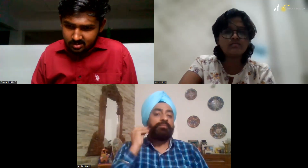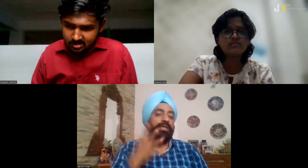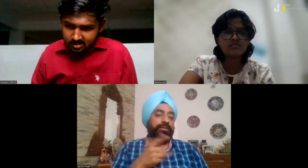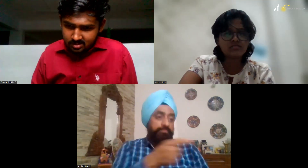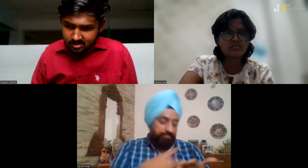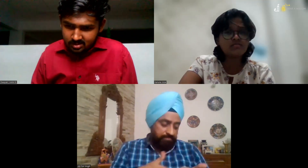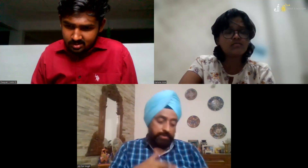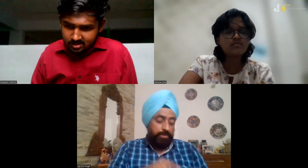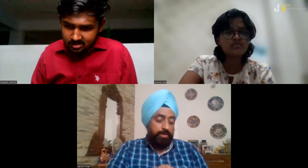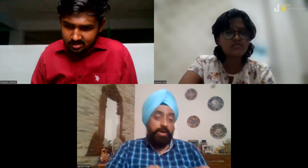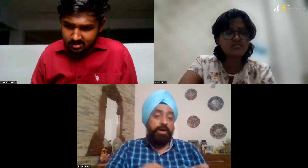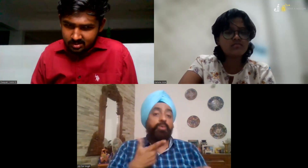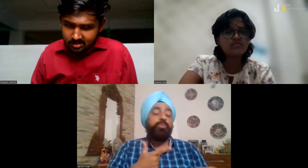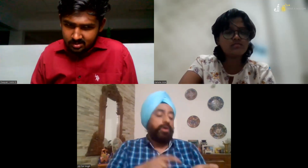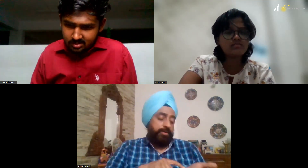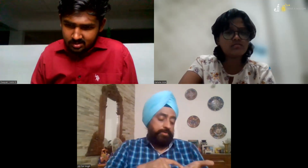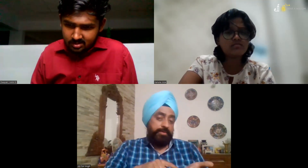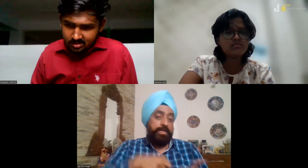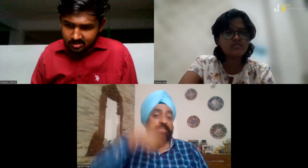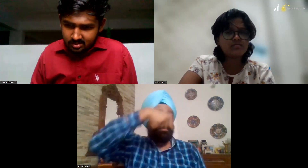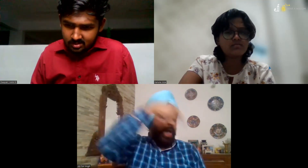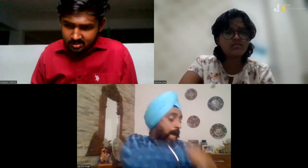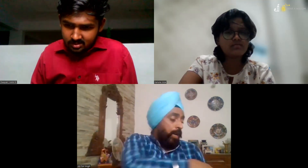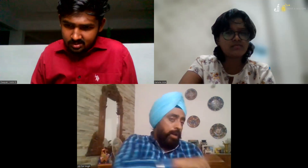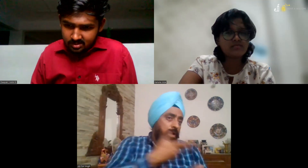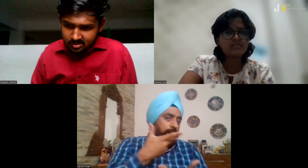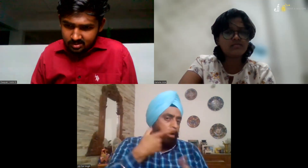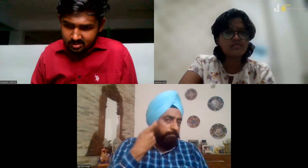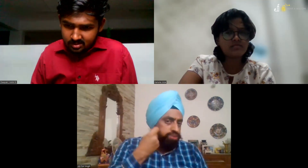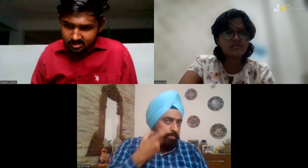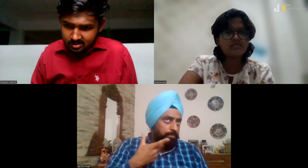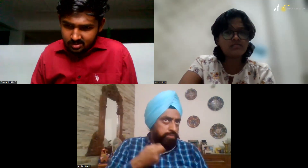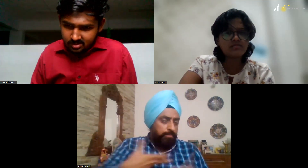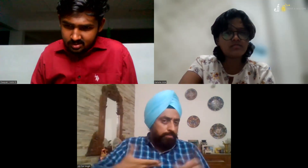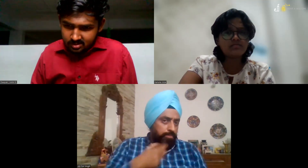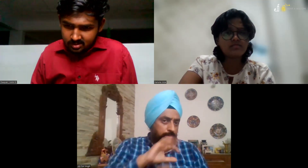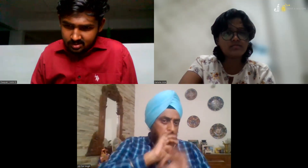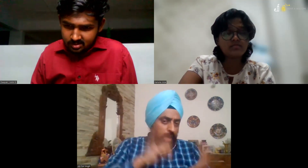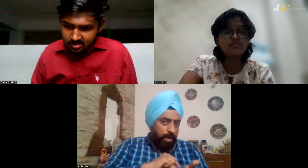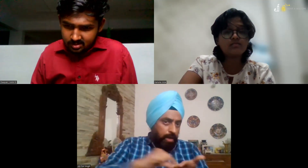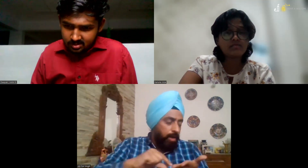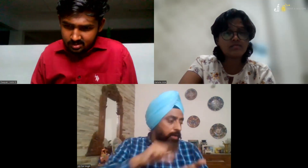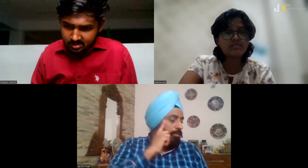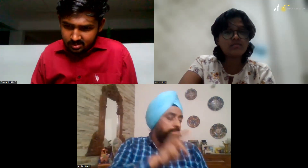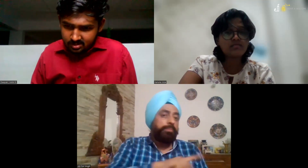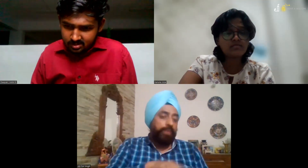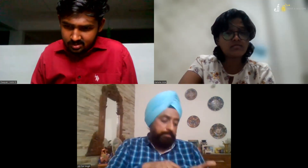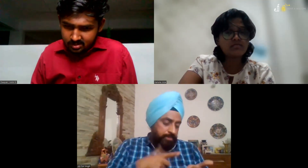asking very difficult questions with us, and we couldn't understand it. So they were asking